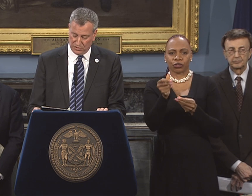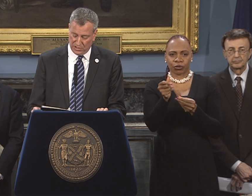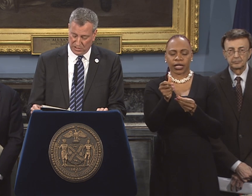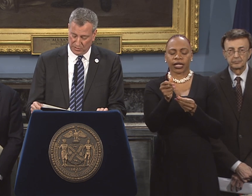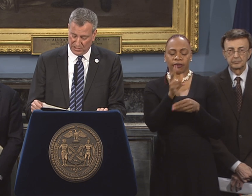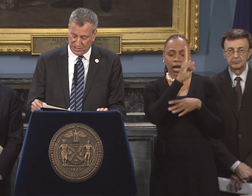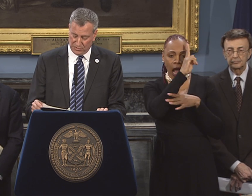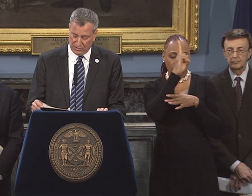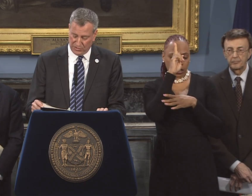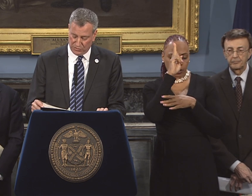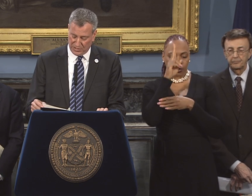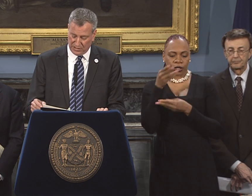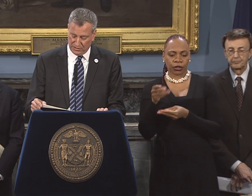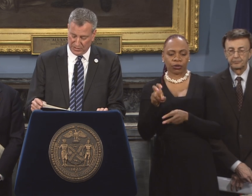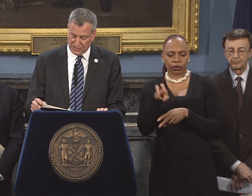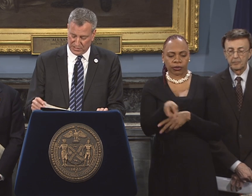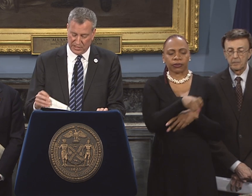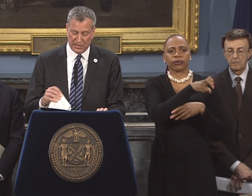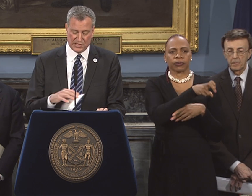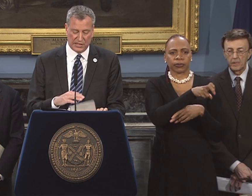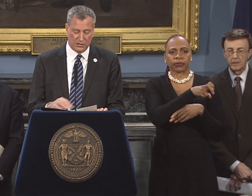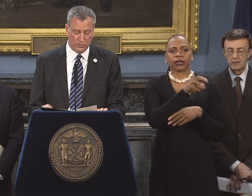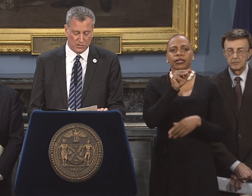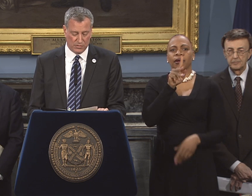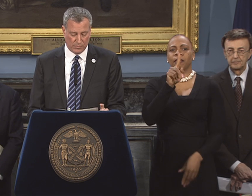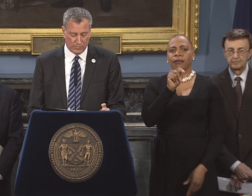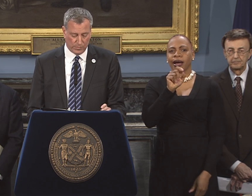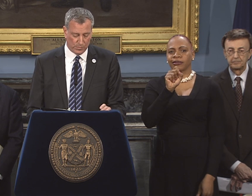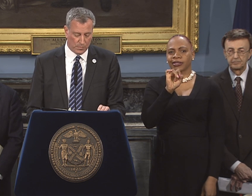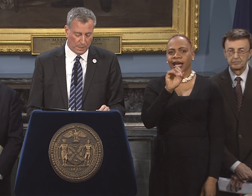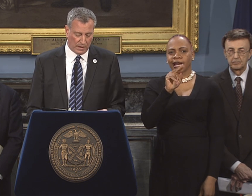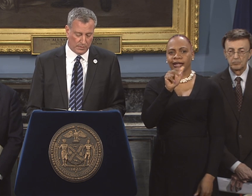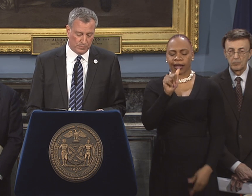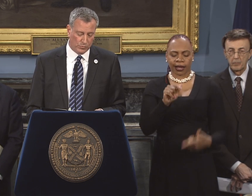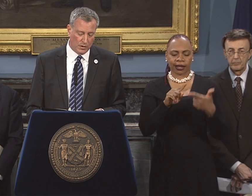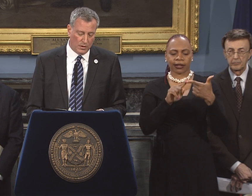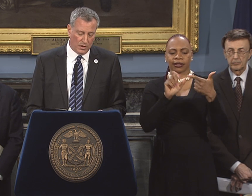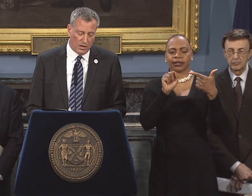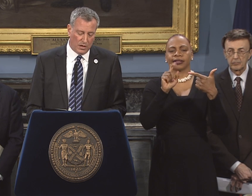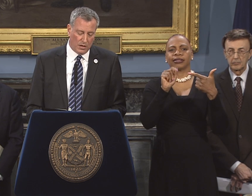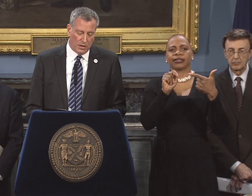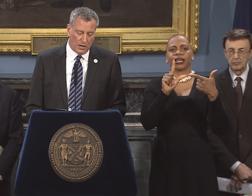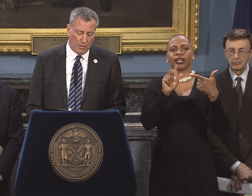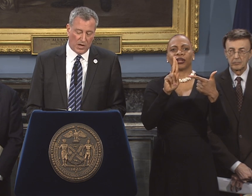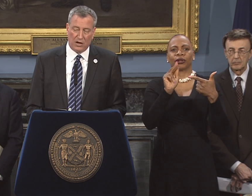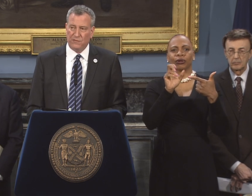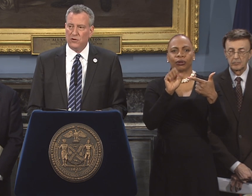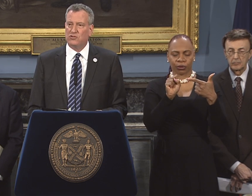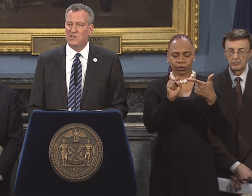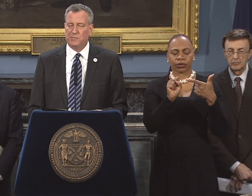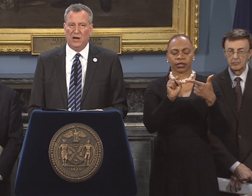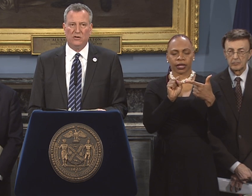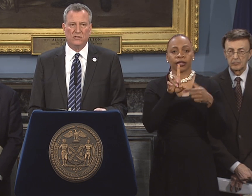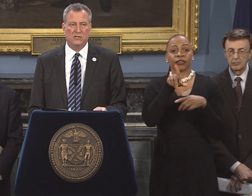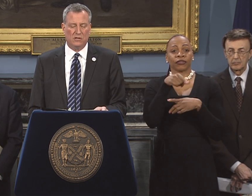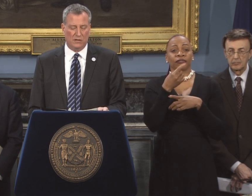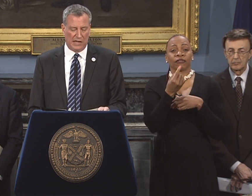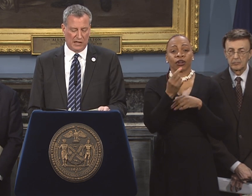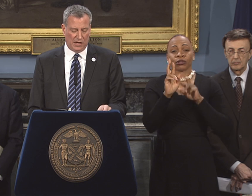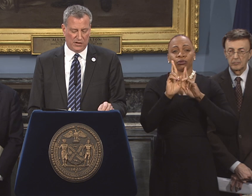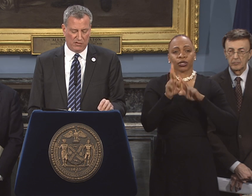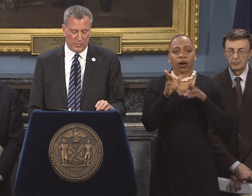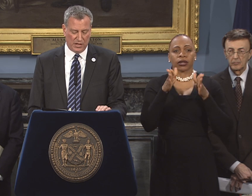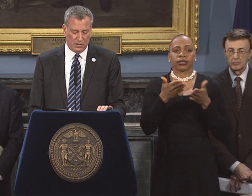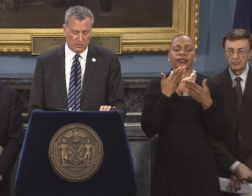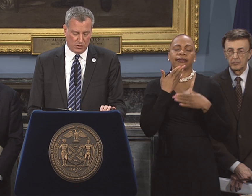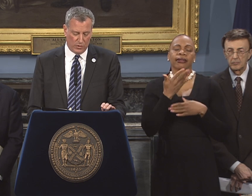hospitals, including Harlem Hospital, Metropolitan, Mount Sinai, and St. Luke's. Among our first responders, thank